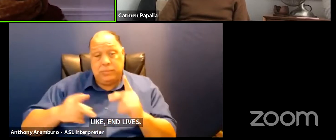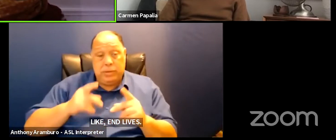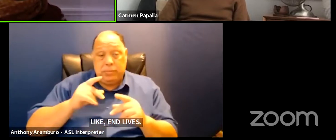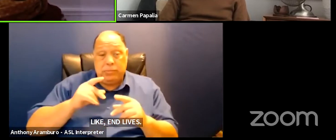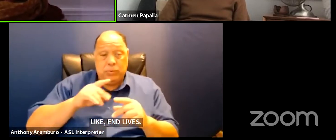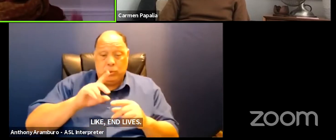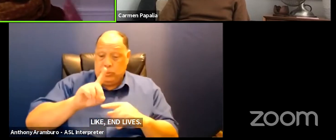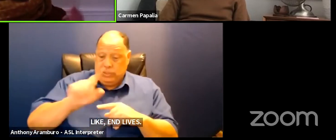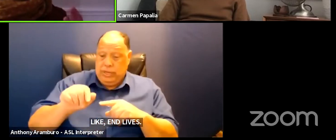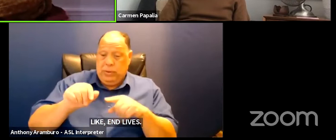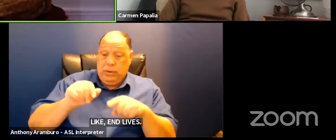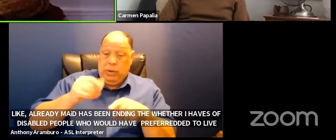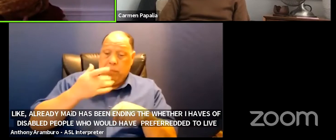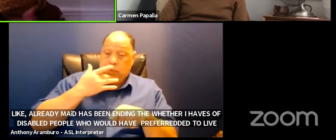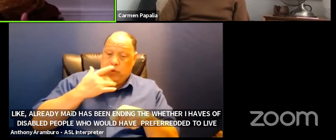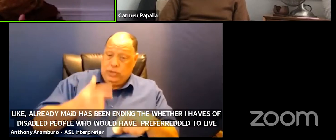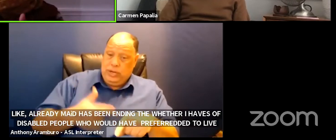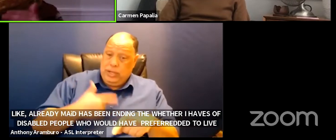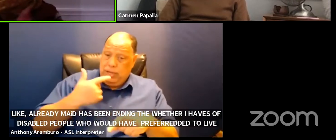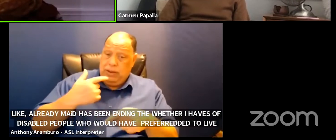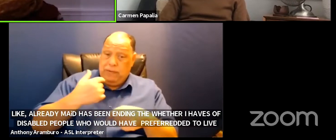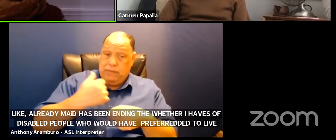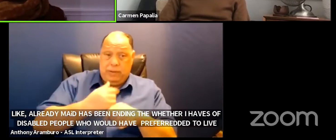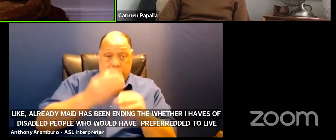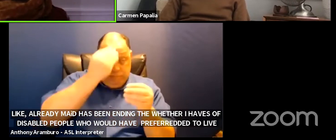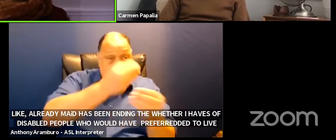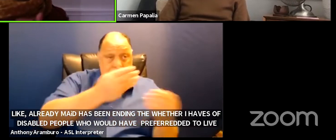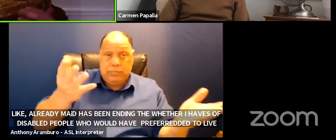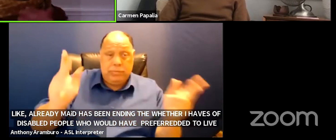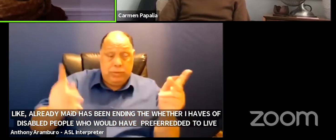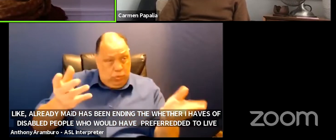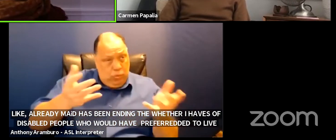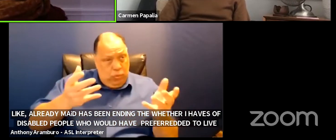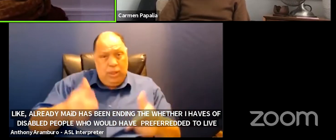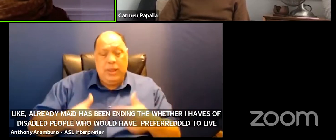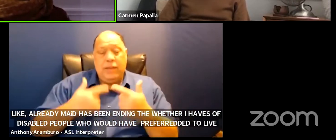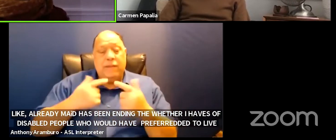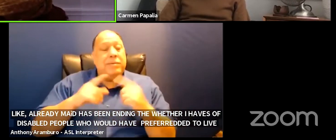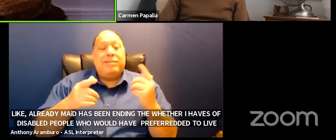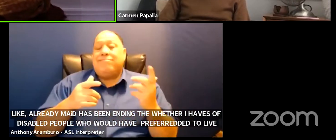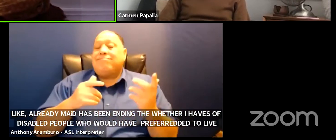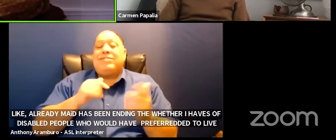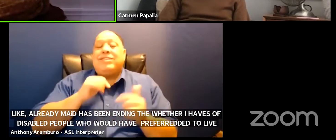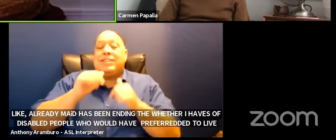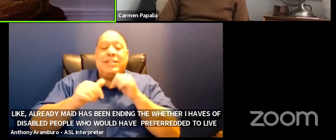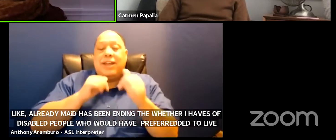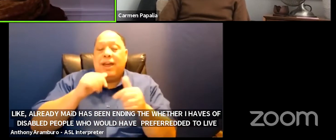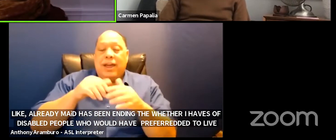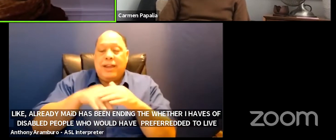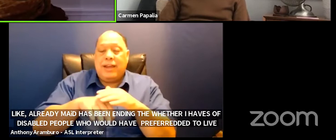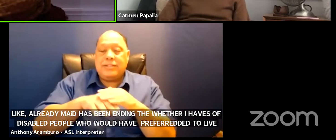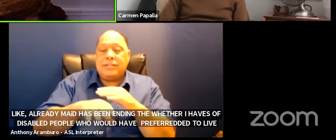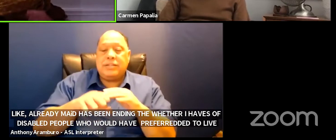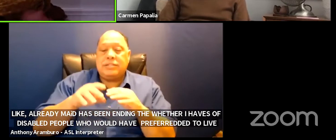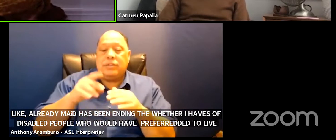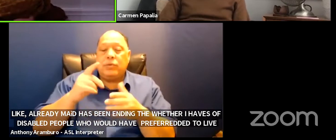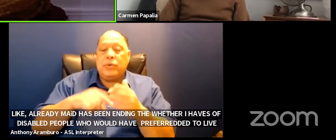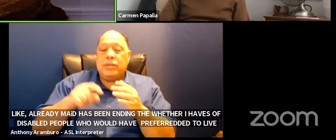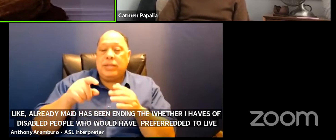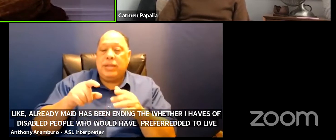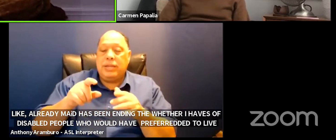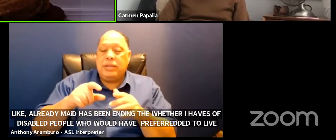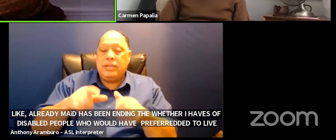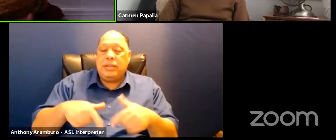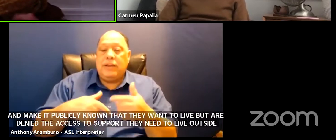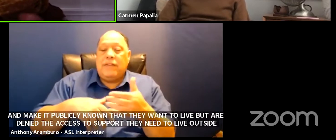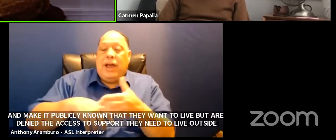make it publicly known that they want to live, but are denied the access support they need to live outside of institutions